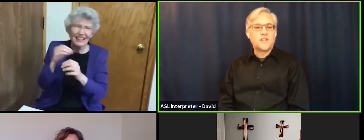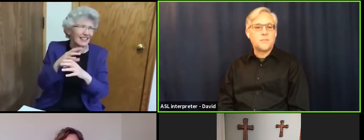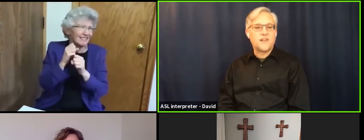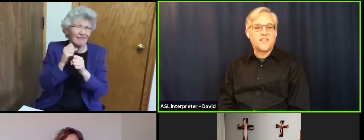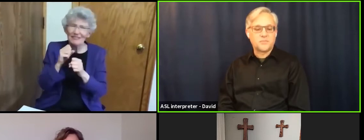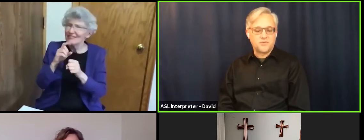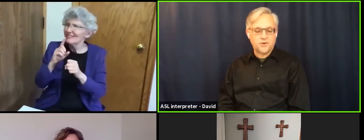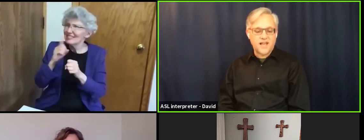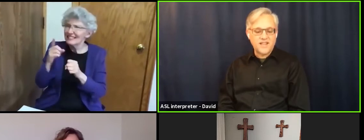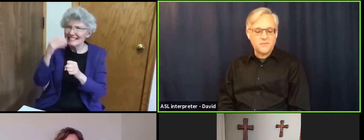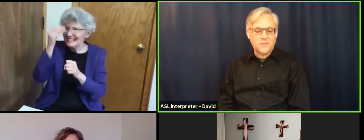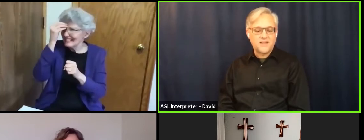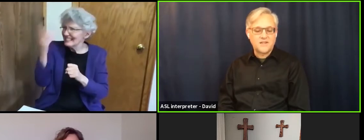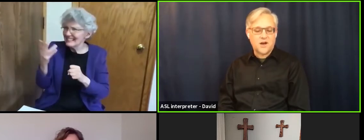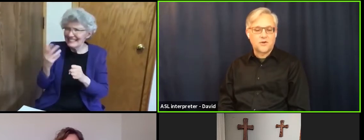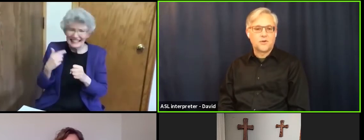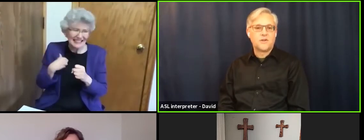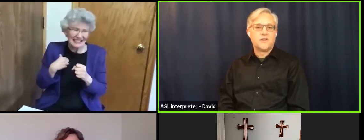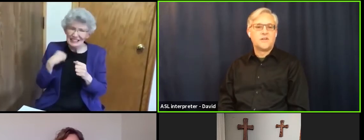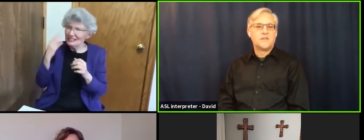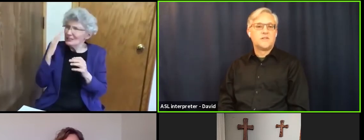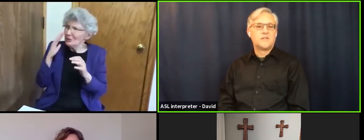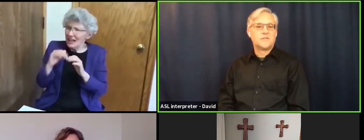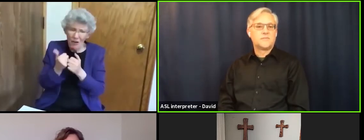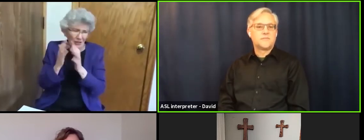never told anybody this before, not even my daughter.